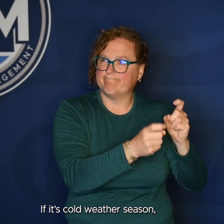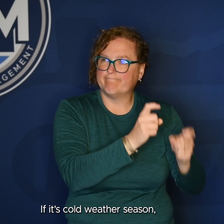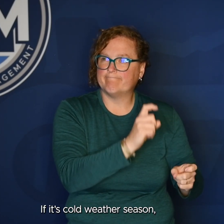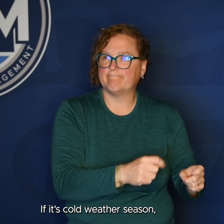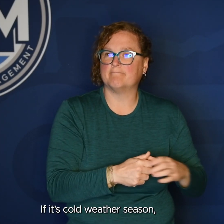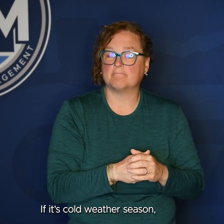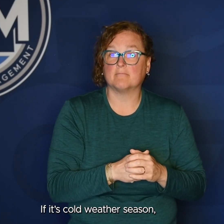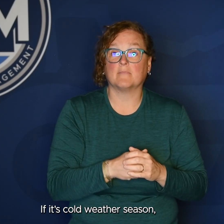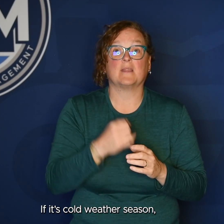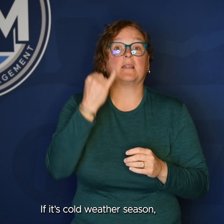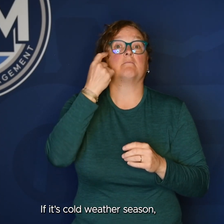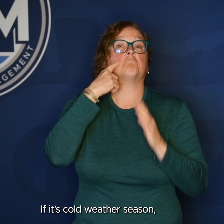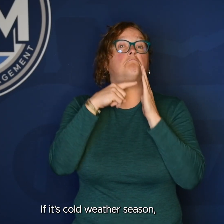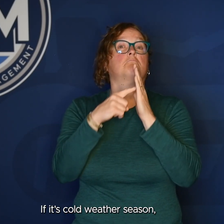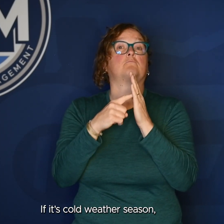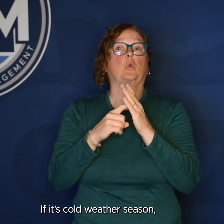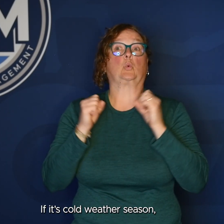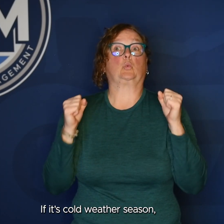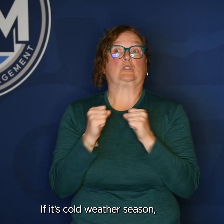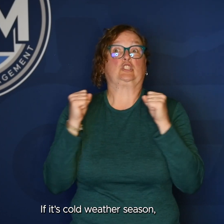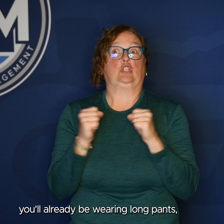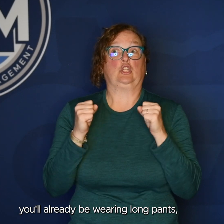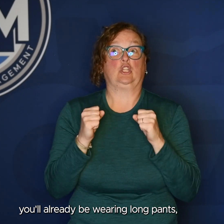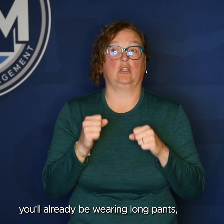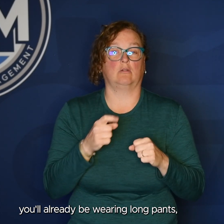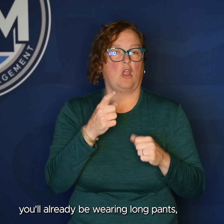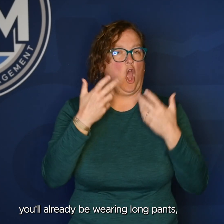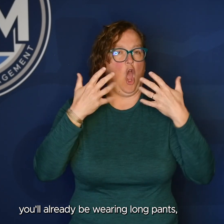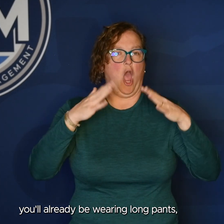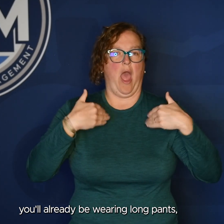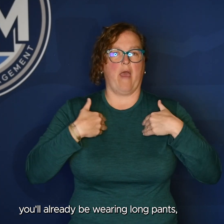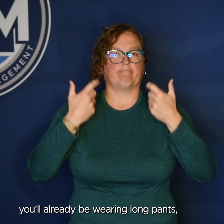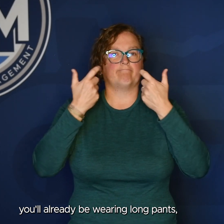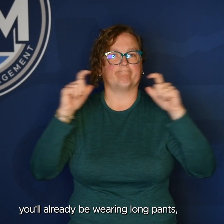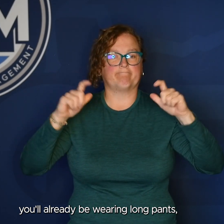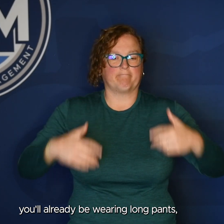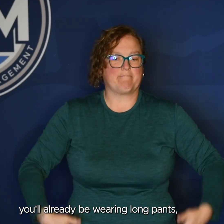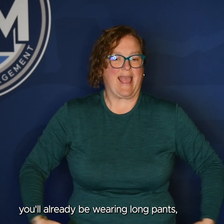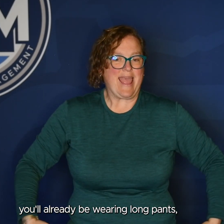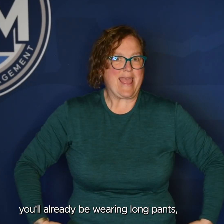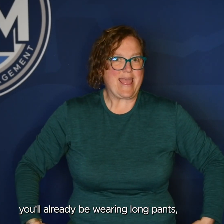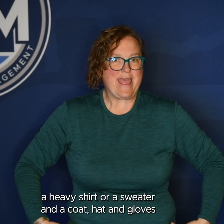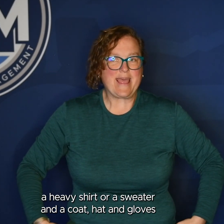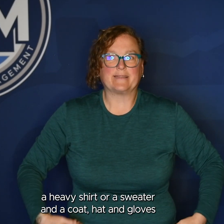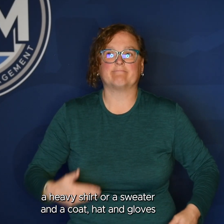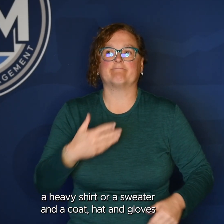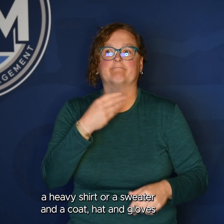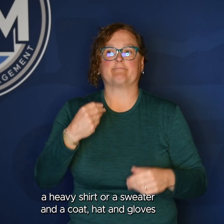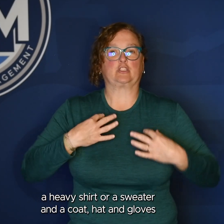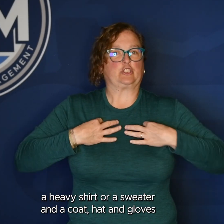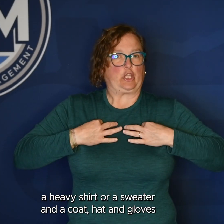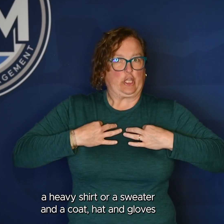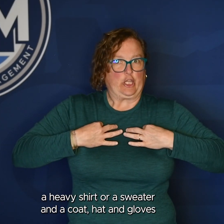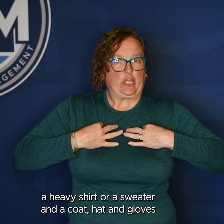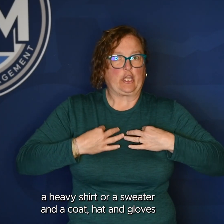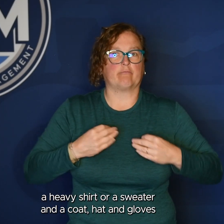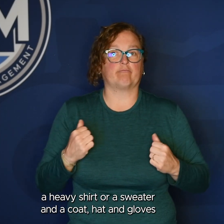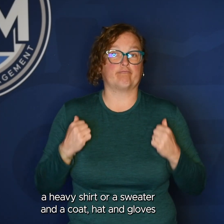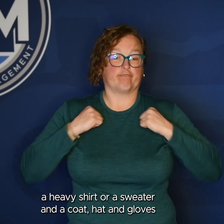If it's cold weather season, you'll already be wearing long pants, a heavy shirt or sweater,